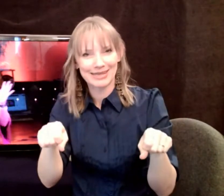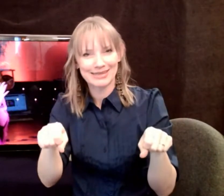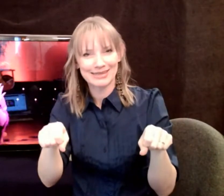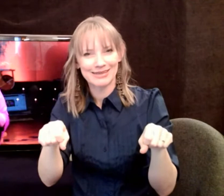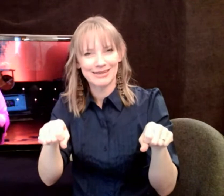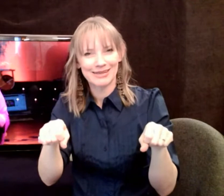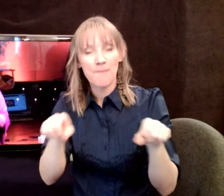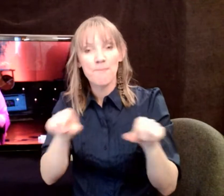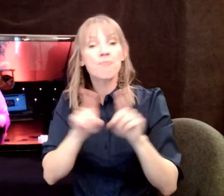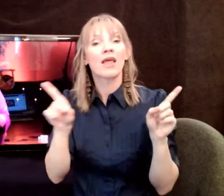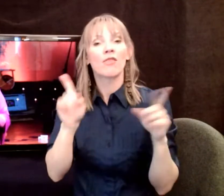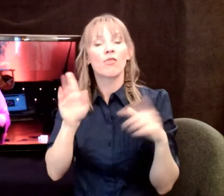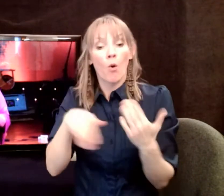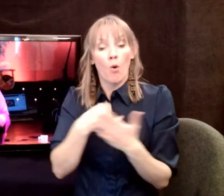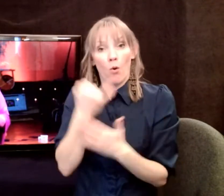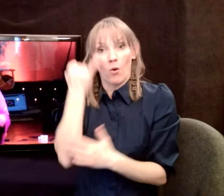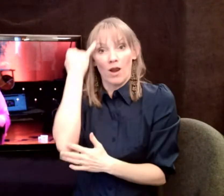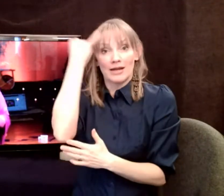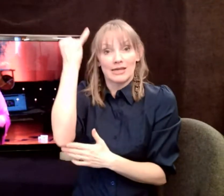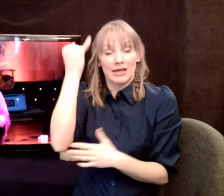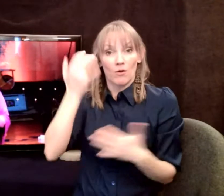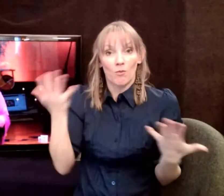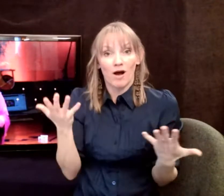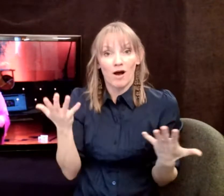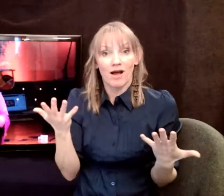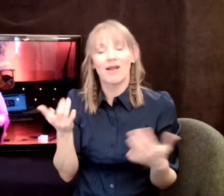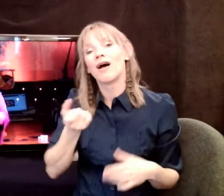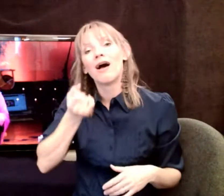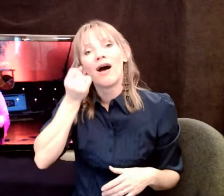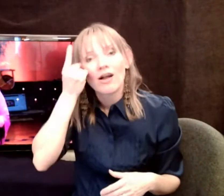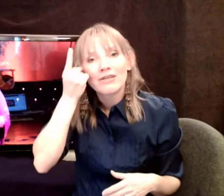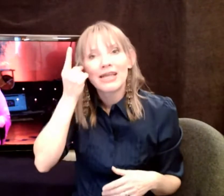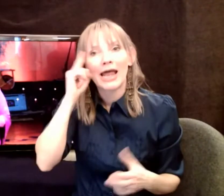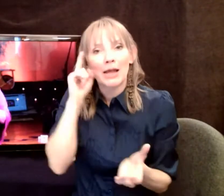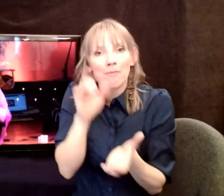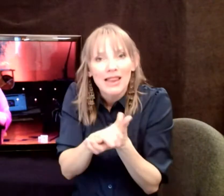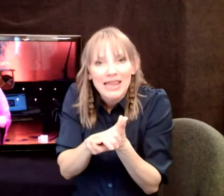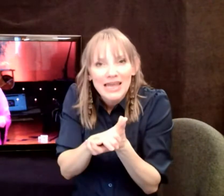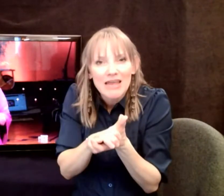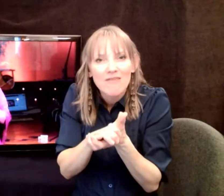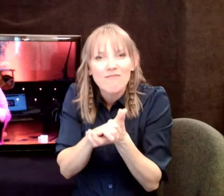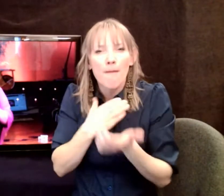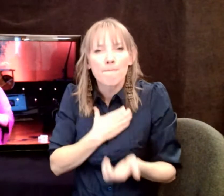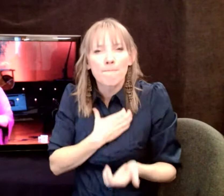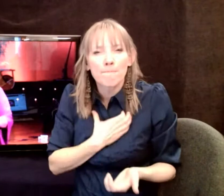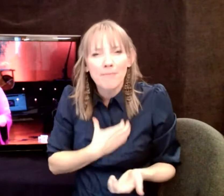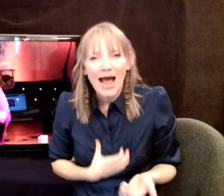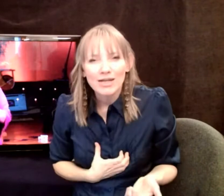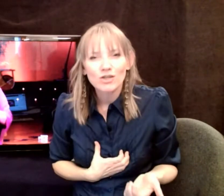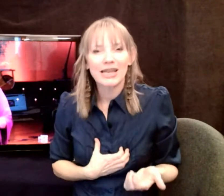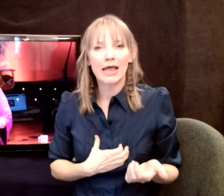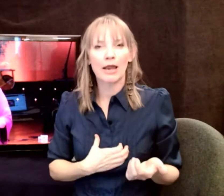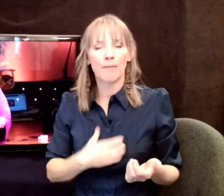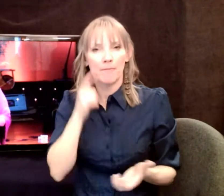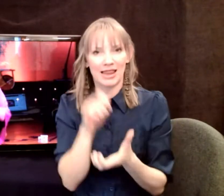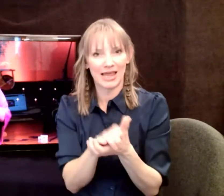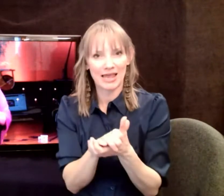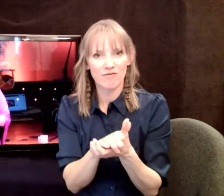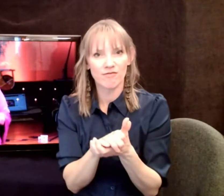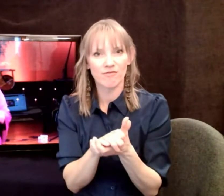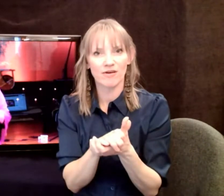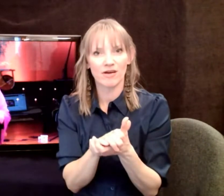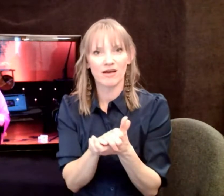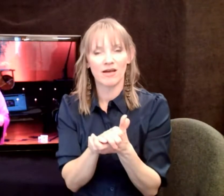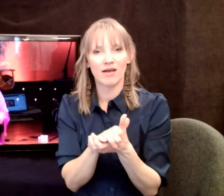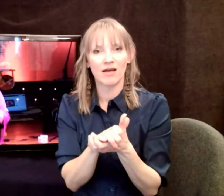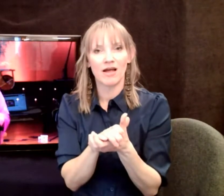whole notion is the understanding and the belief, the passionate, fervent belief that